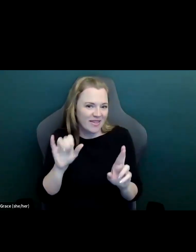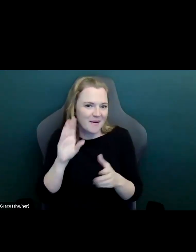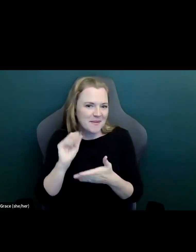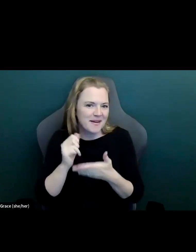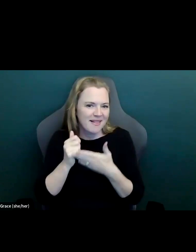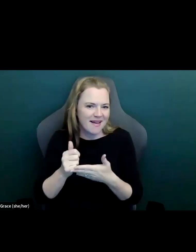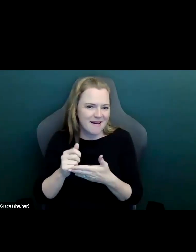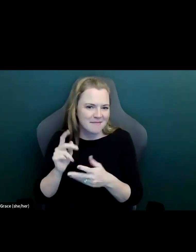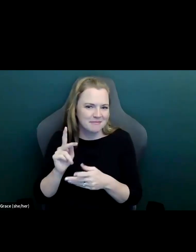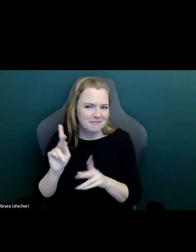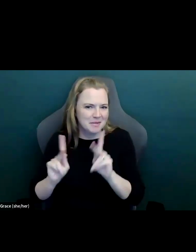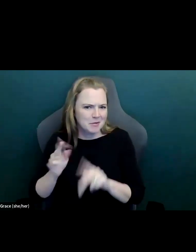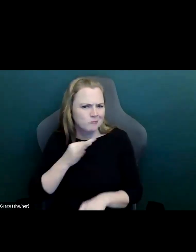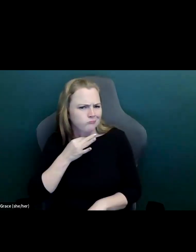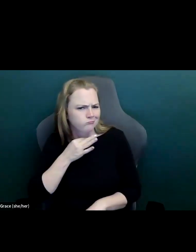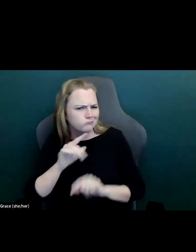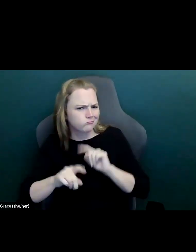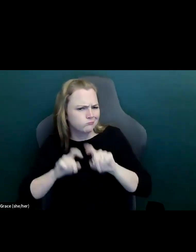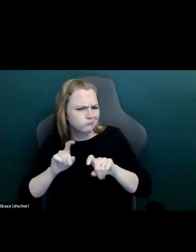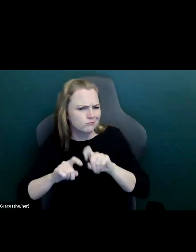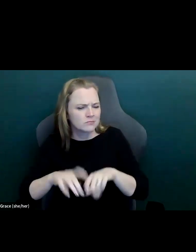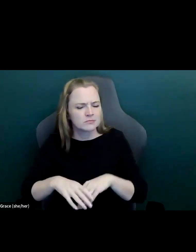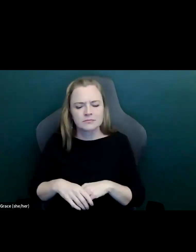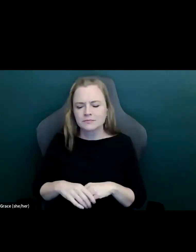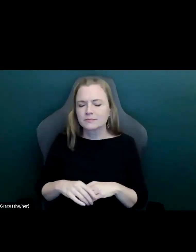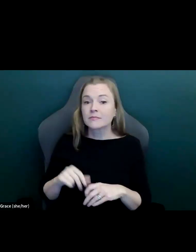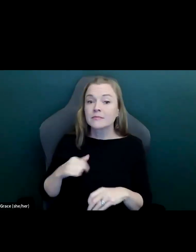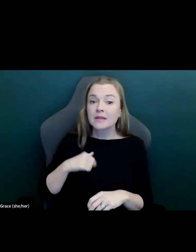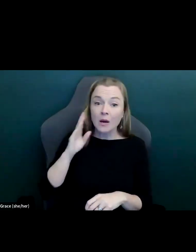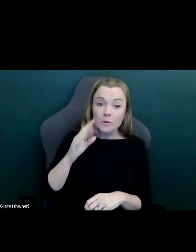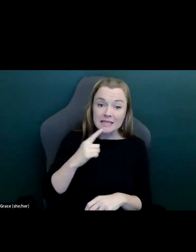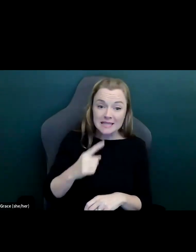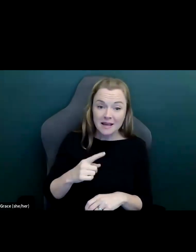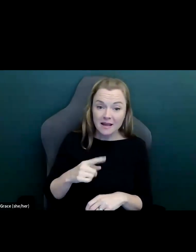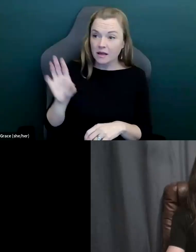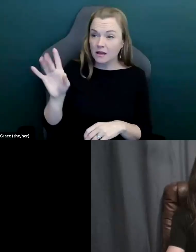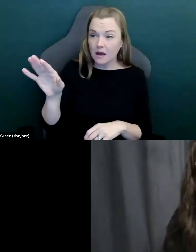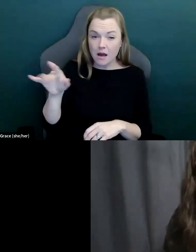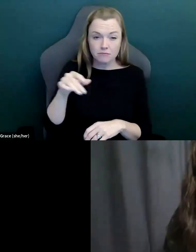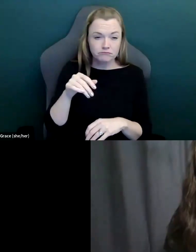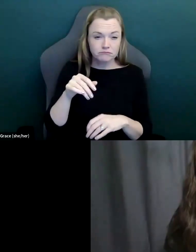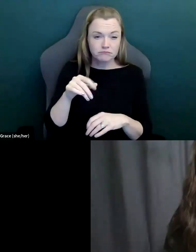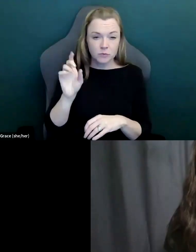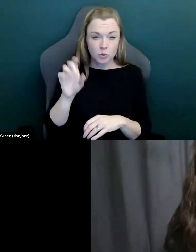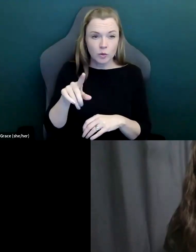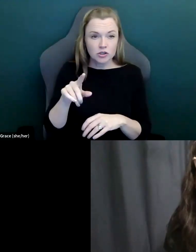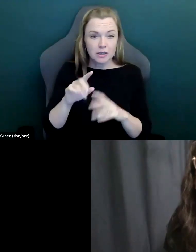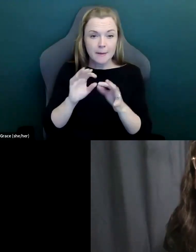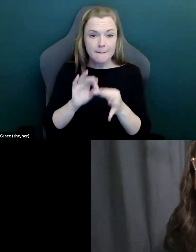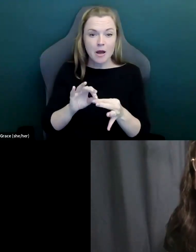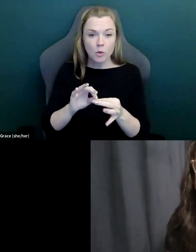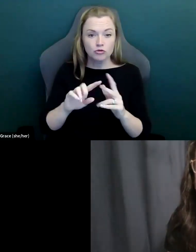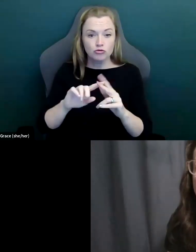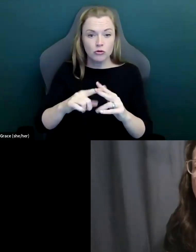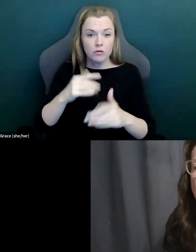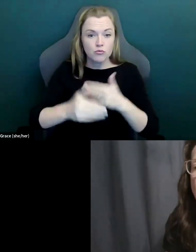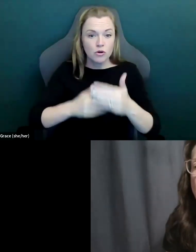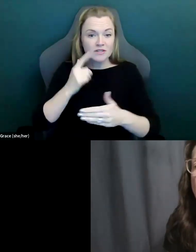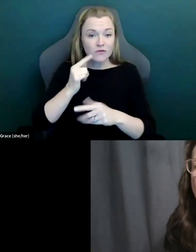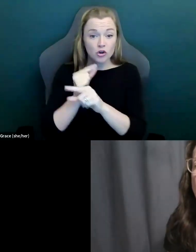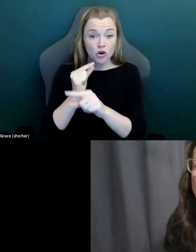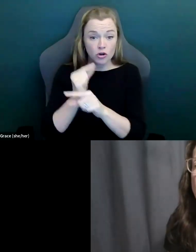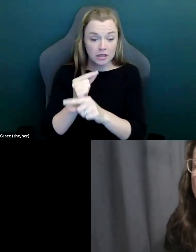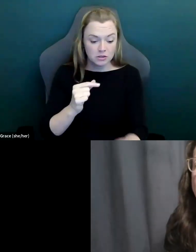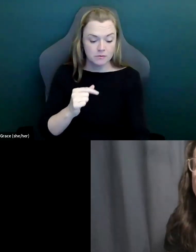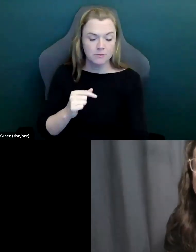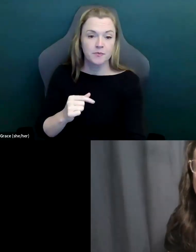helpful. I would also say that there was a question about starting the process for guardianship, and I'm sure that you